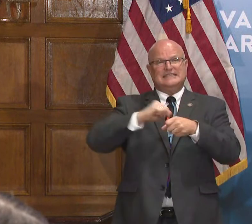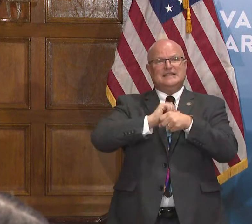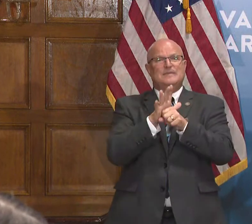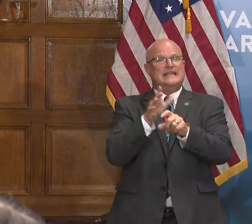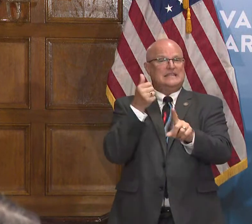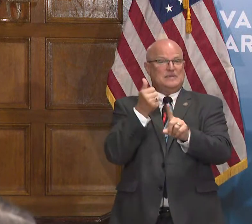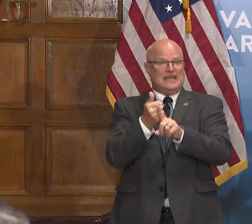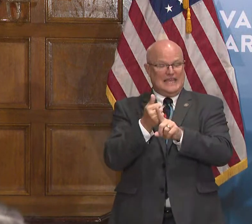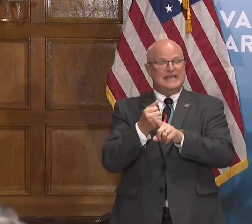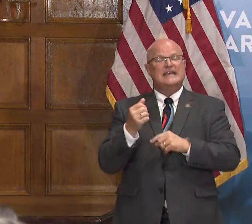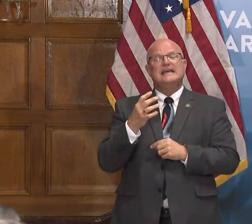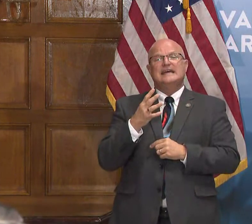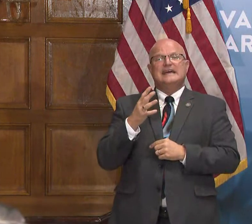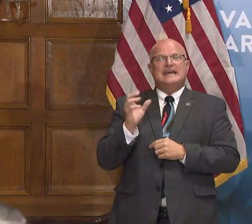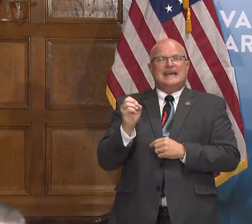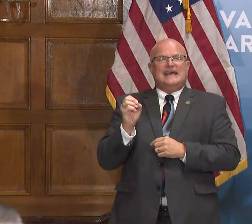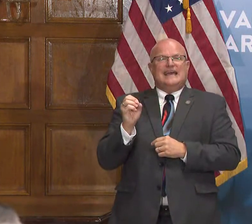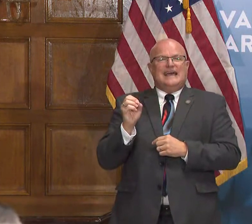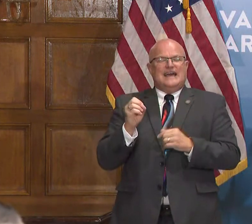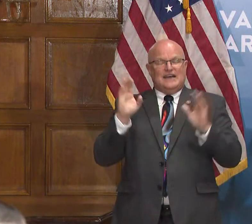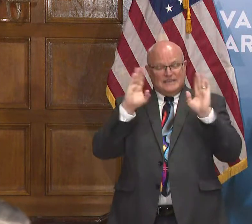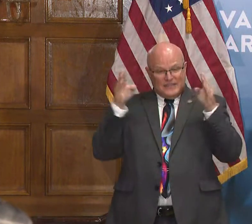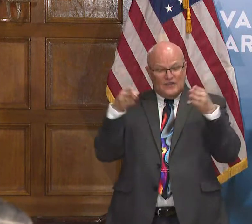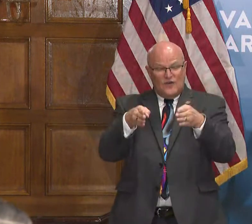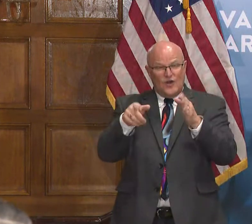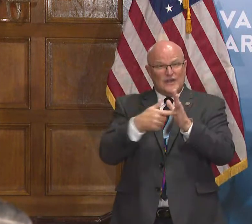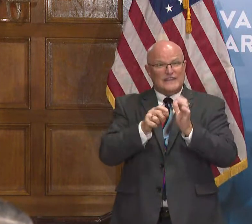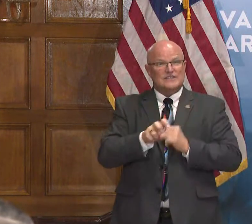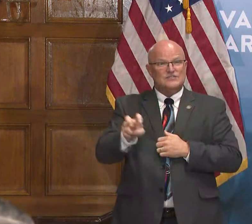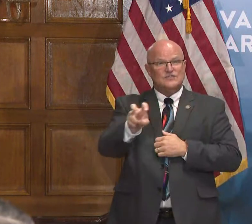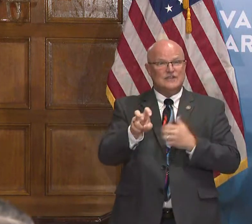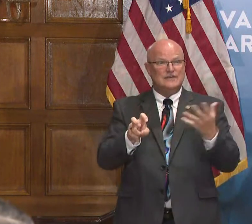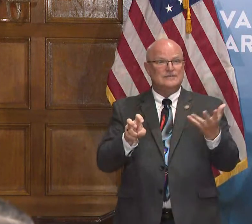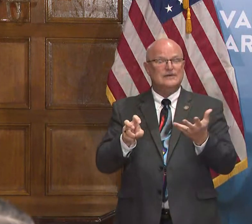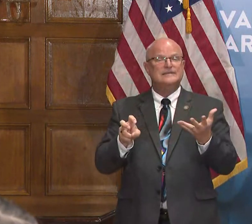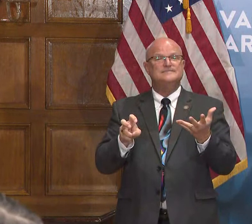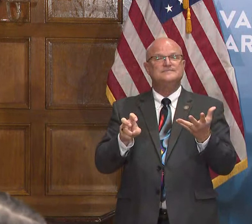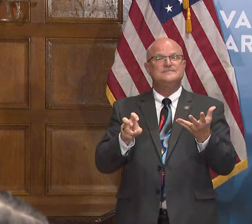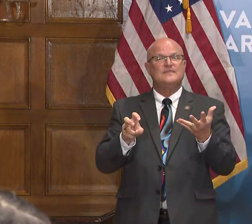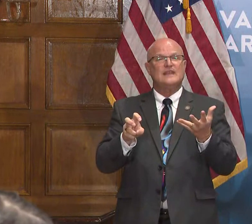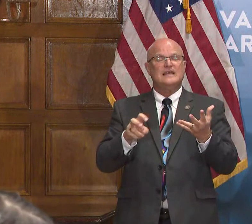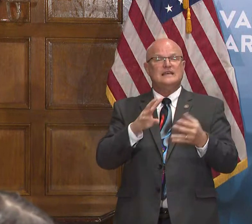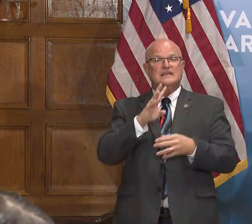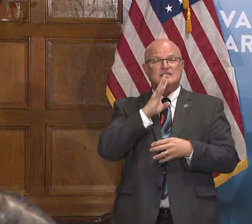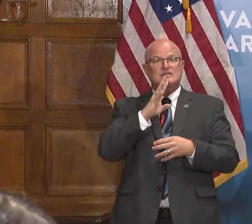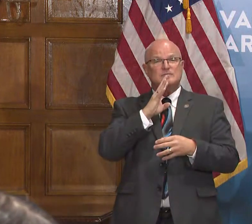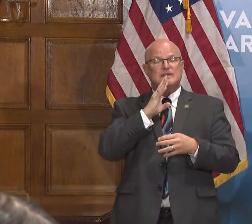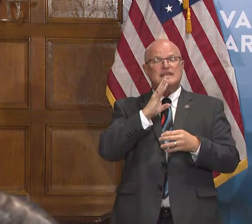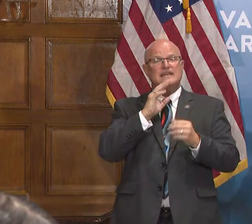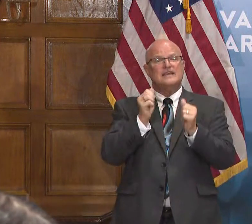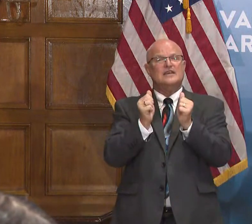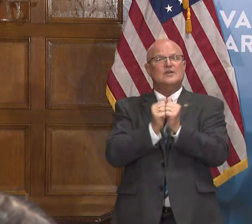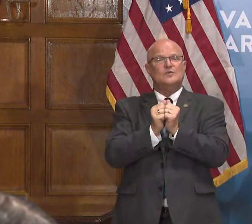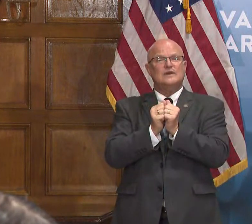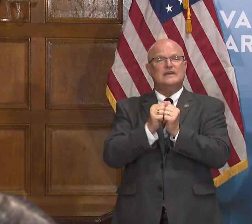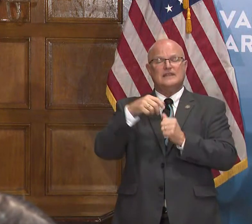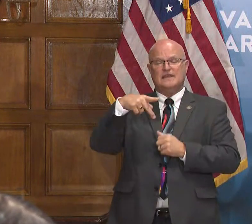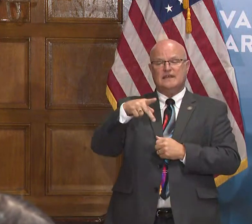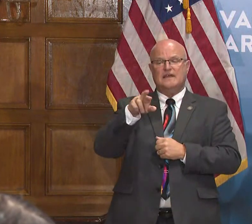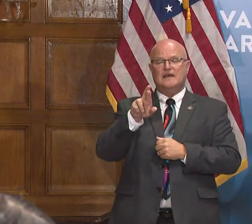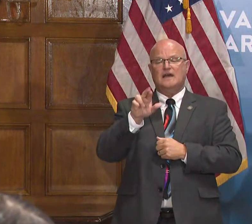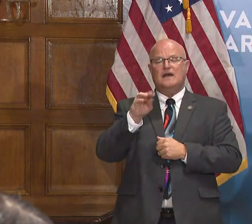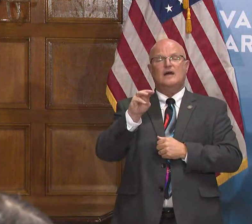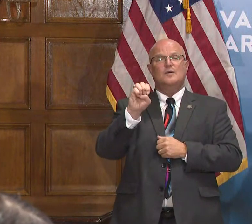hit, and the focus of this trip will be speaking at the Prime